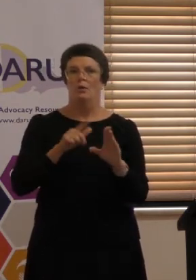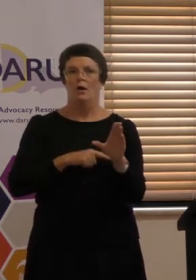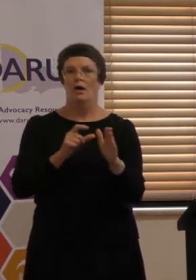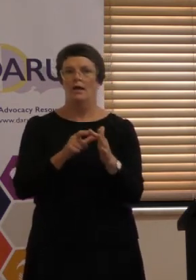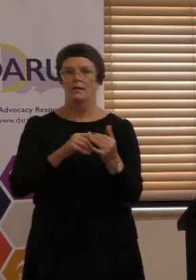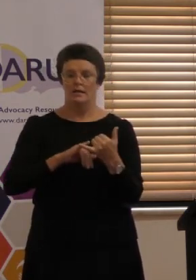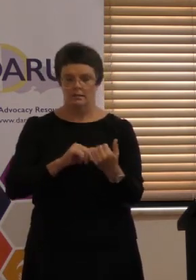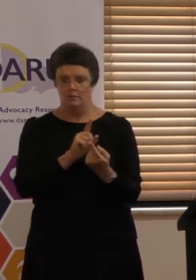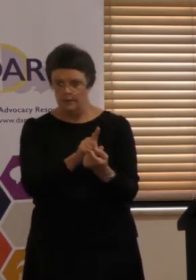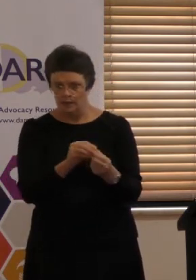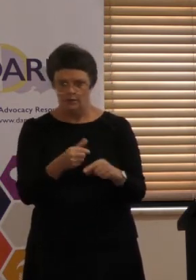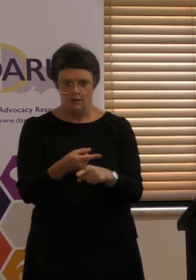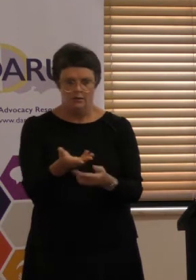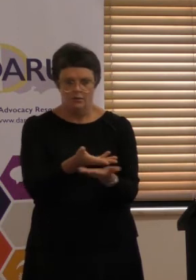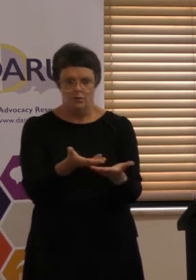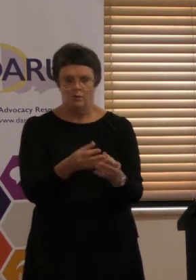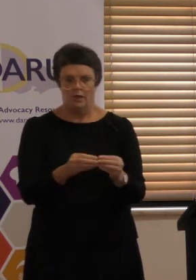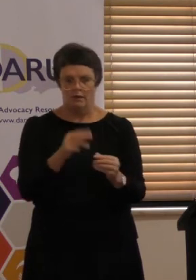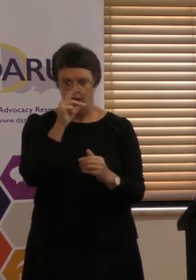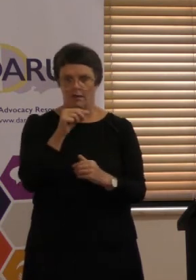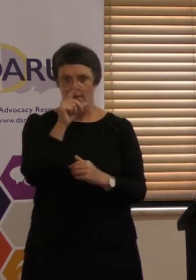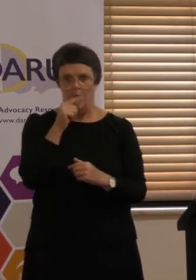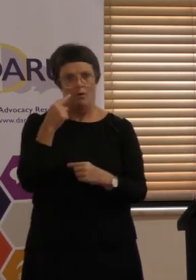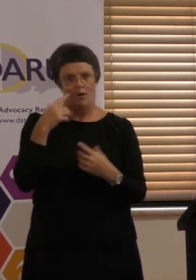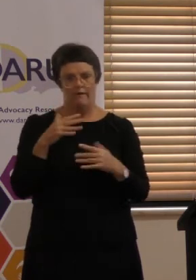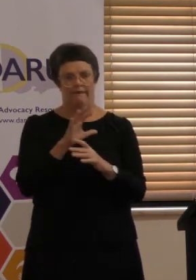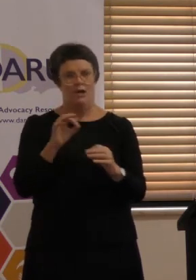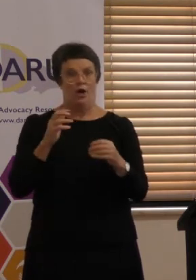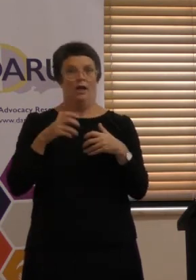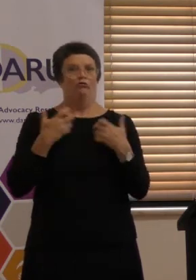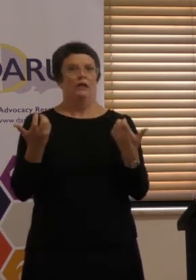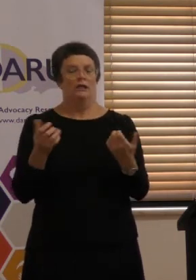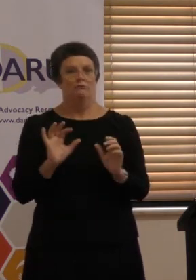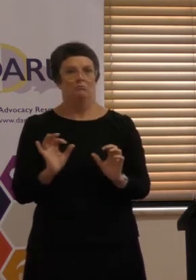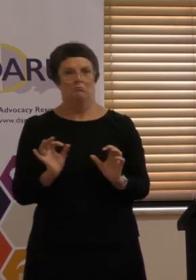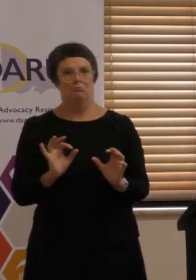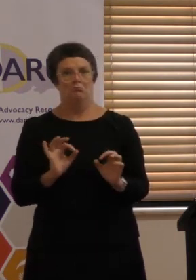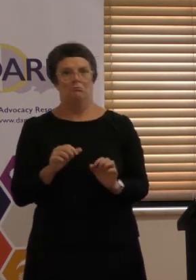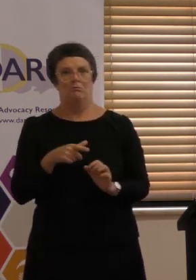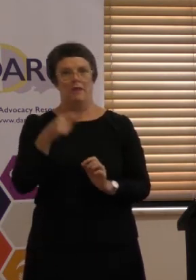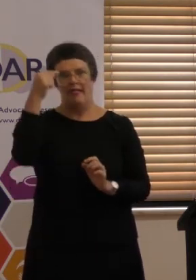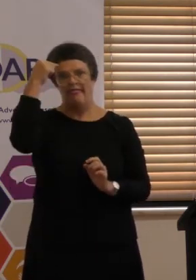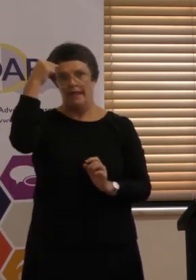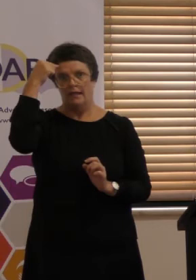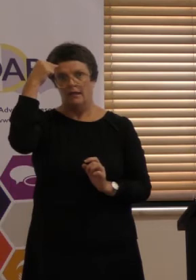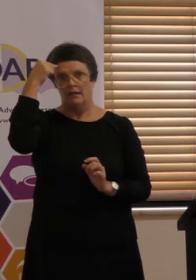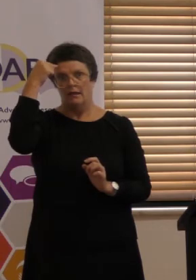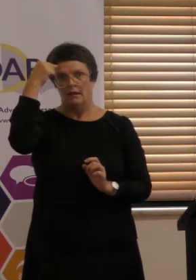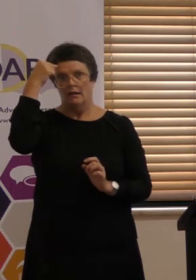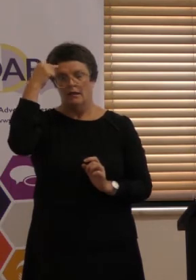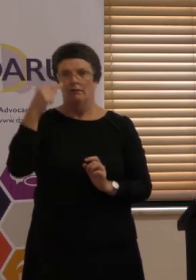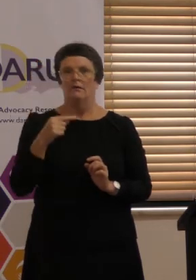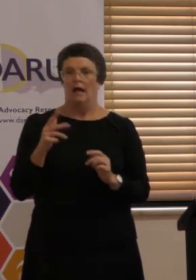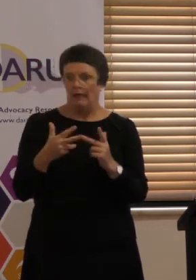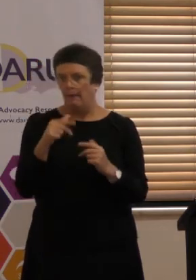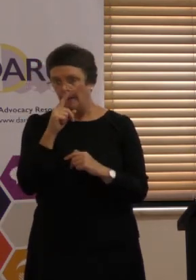they're not angry. They don't see this as a sense of injustice because the ableism around them, the ignorance